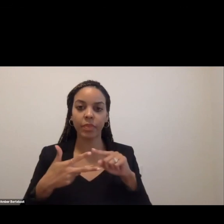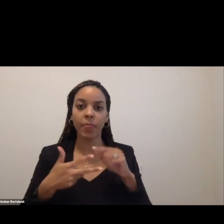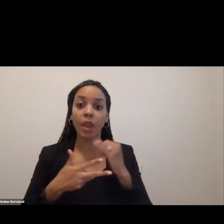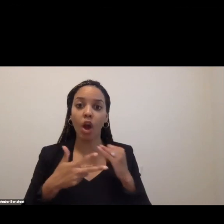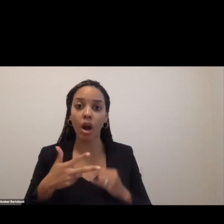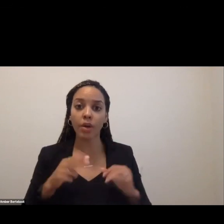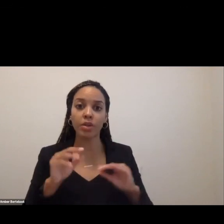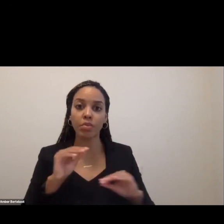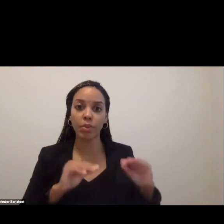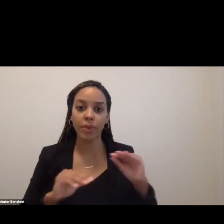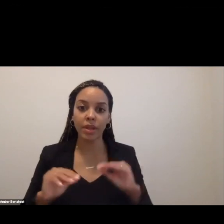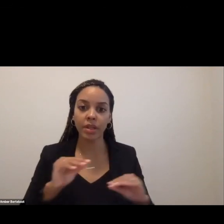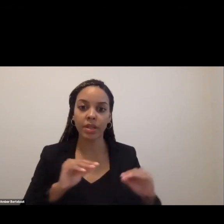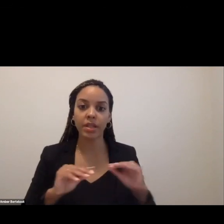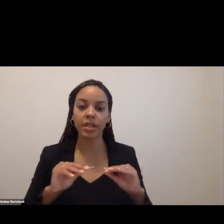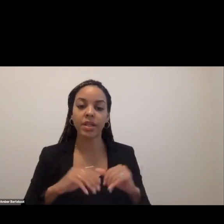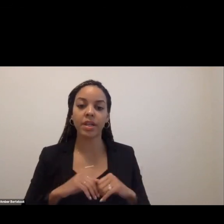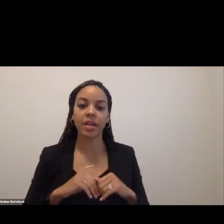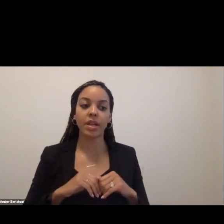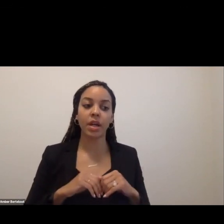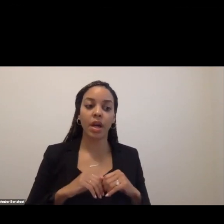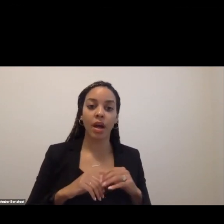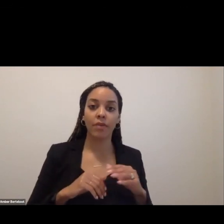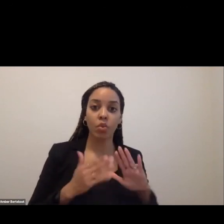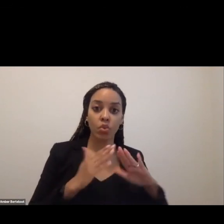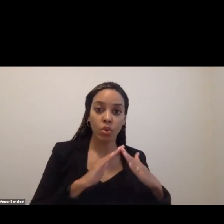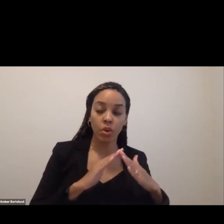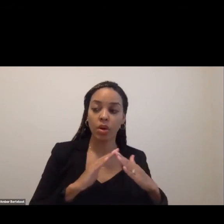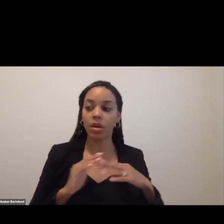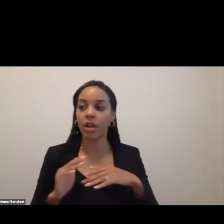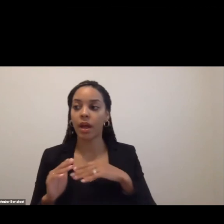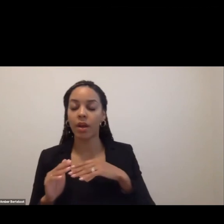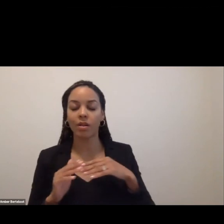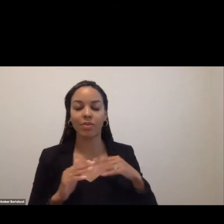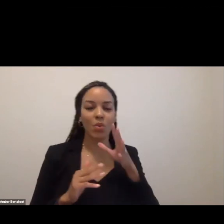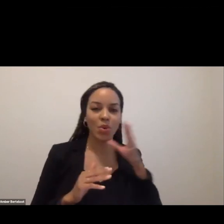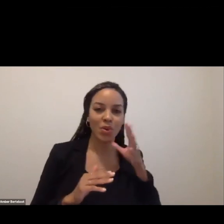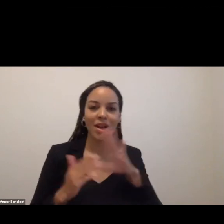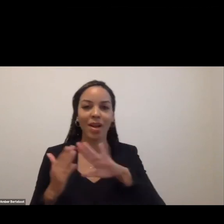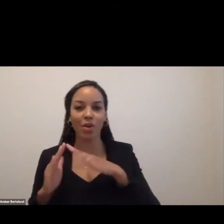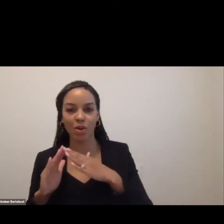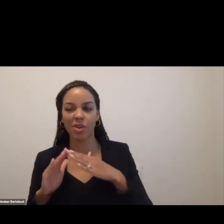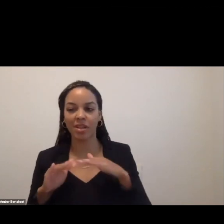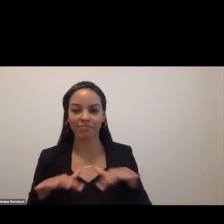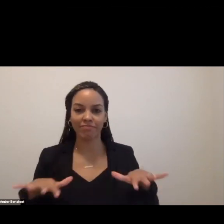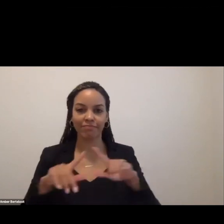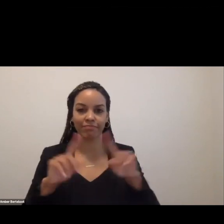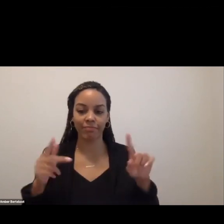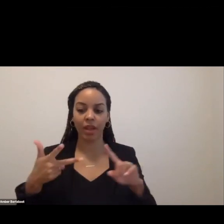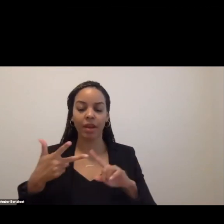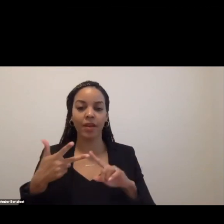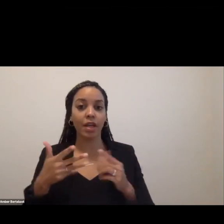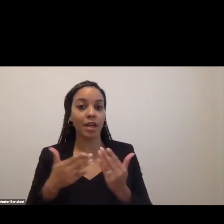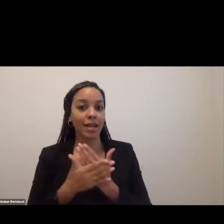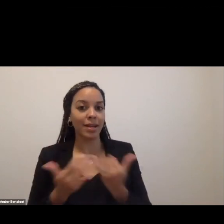a pendulum between rural and urban. And three is called Contemporary Artist